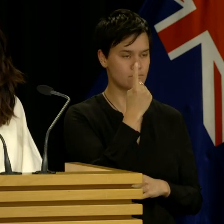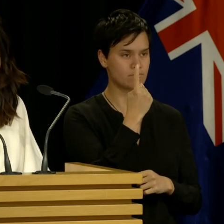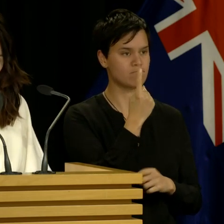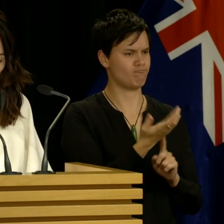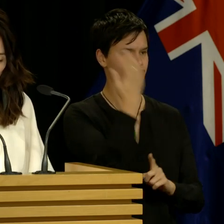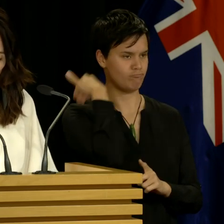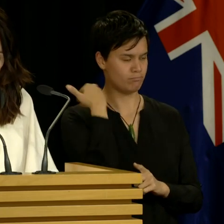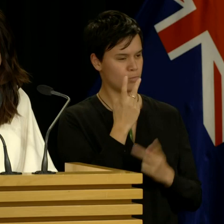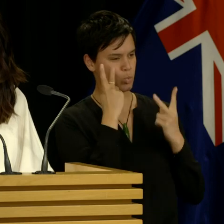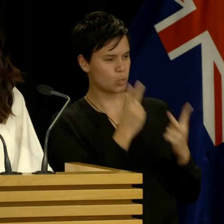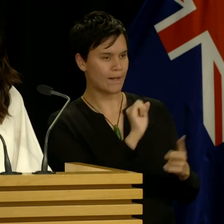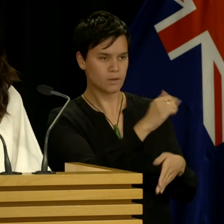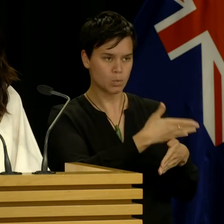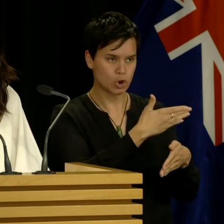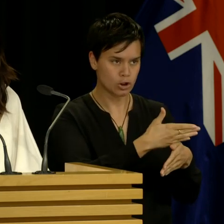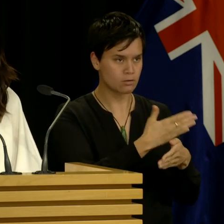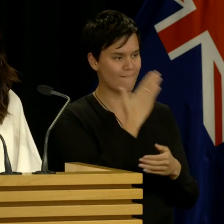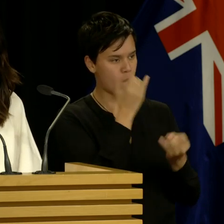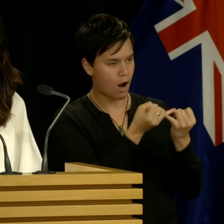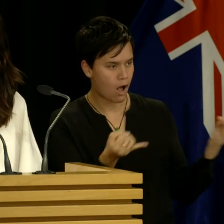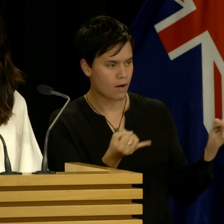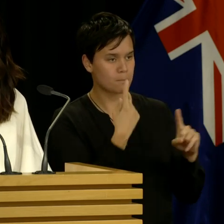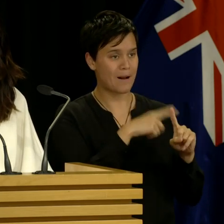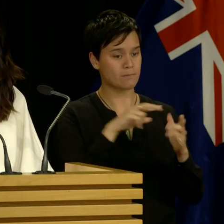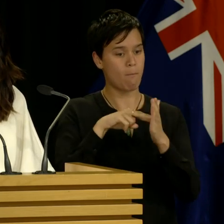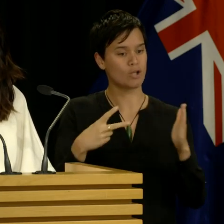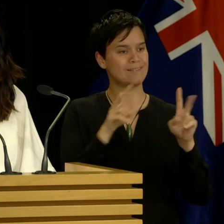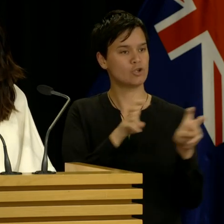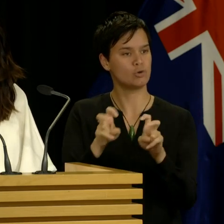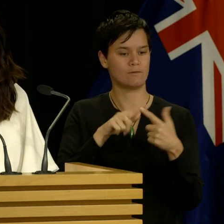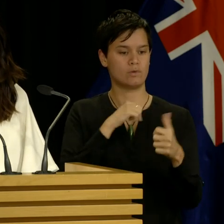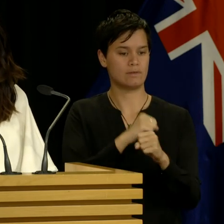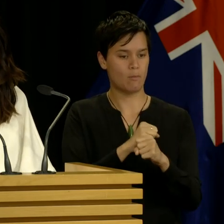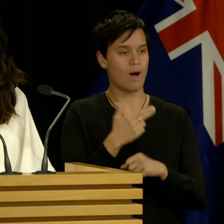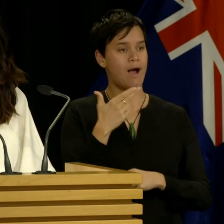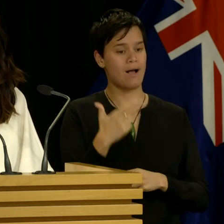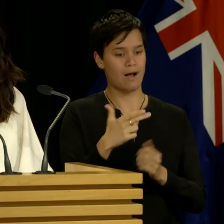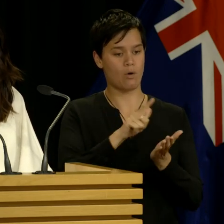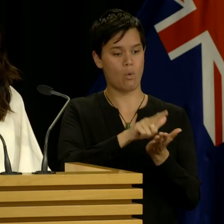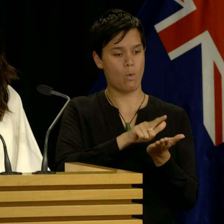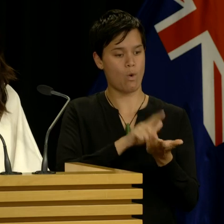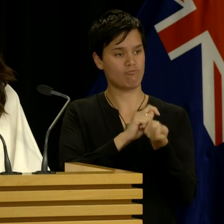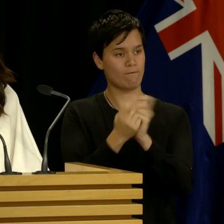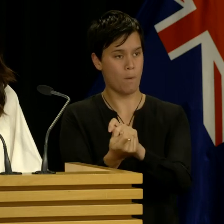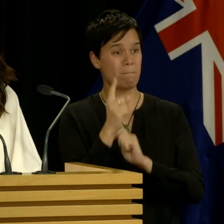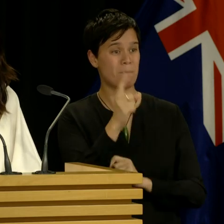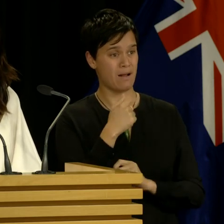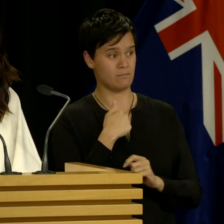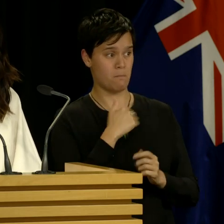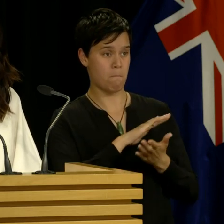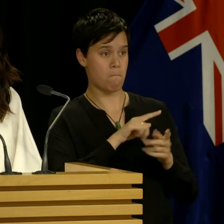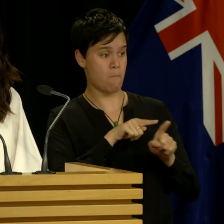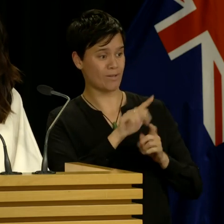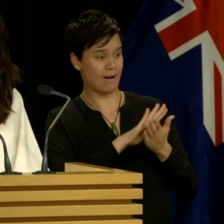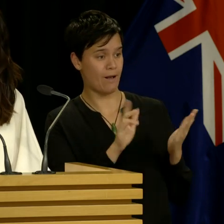work on the front line and on policy issues, such as gun law reforms, but most of all, I've observed his passion for a